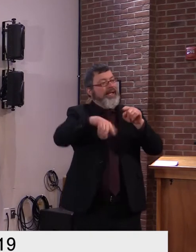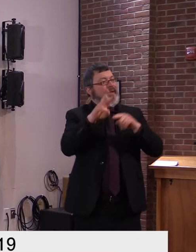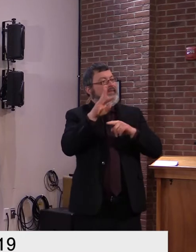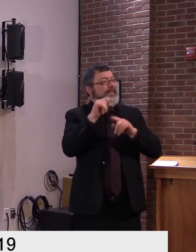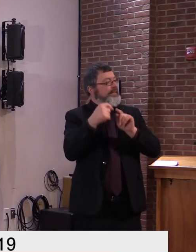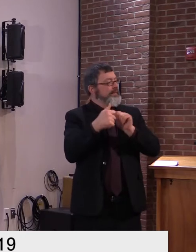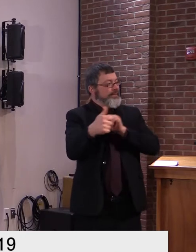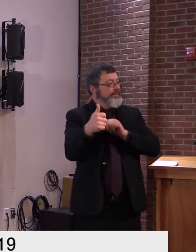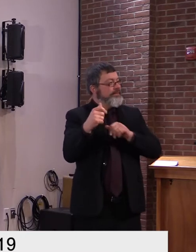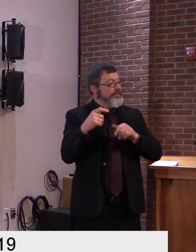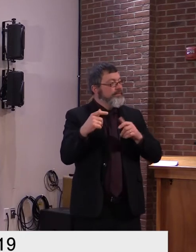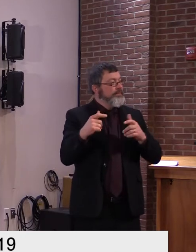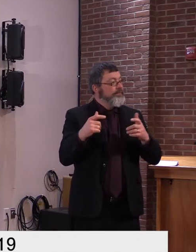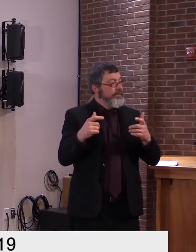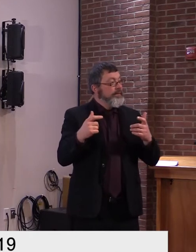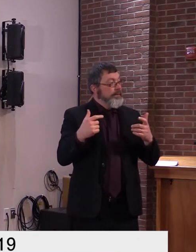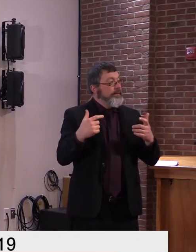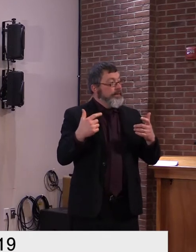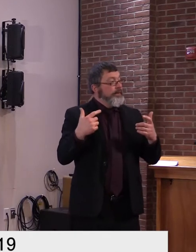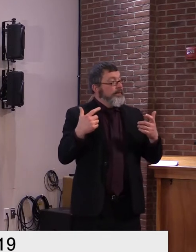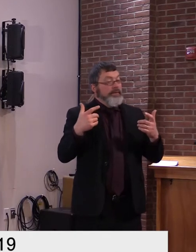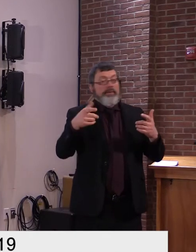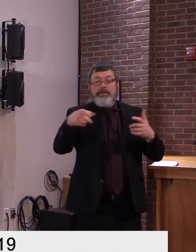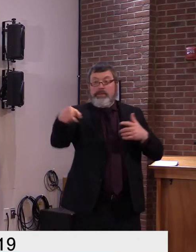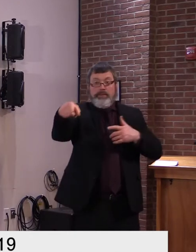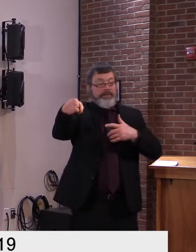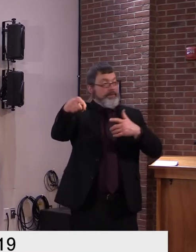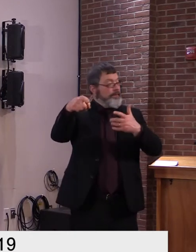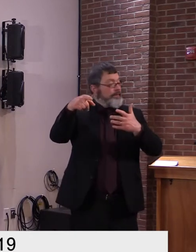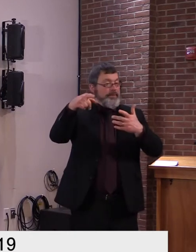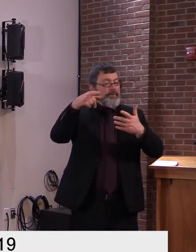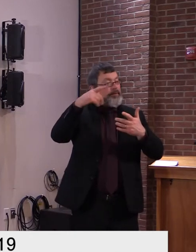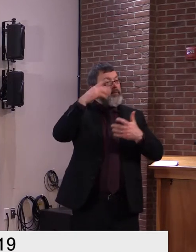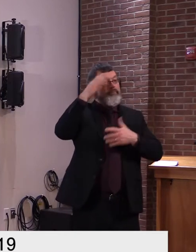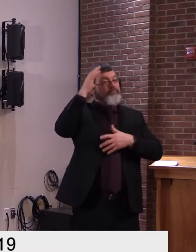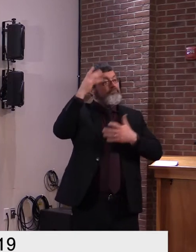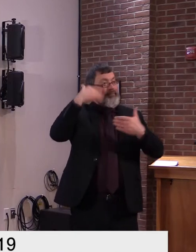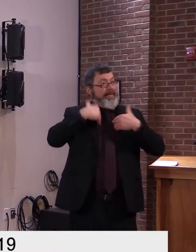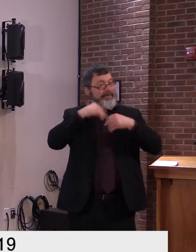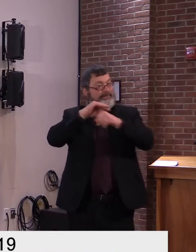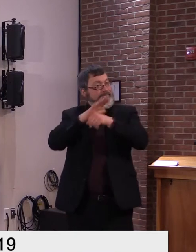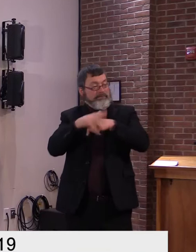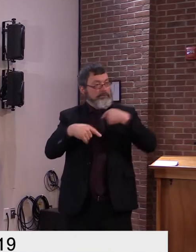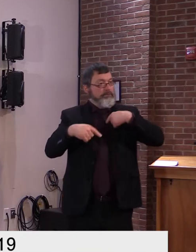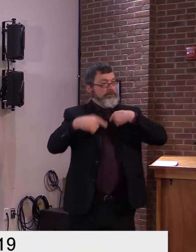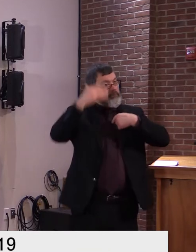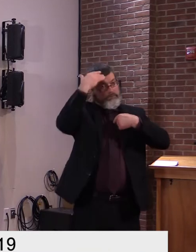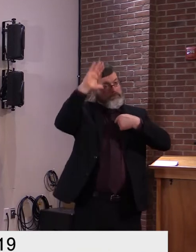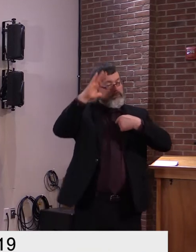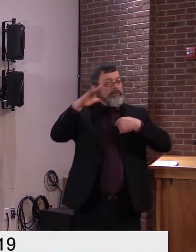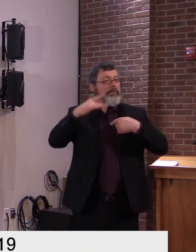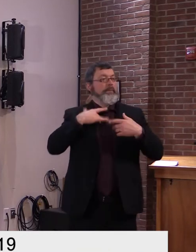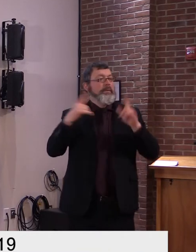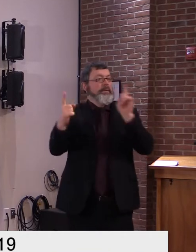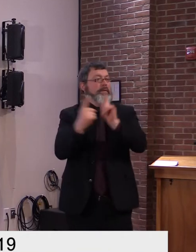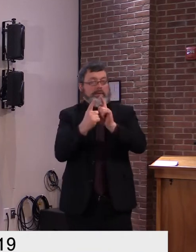time period. This indeed is the reason why this virus is such a powerful foe and why we speak so